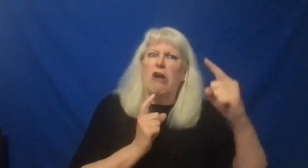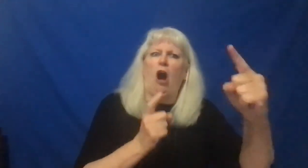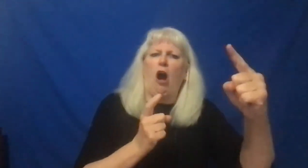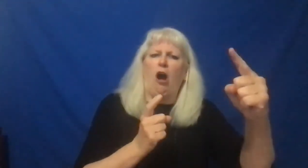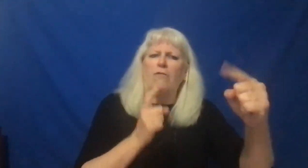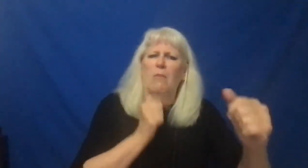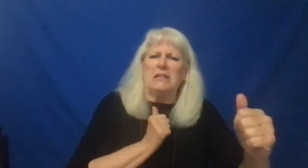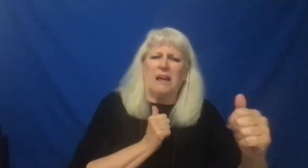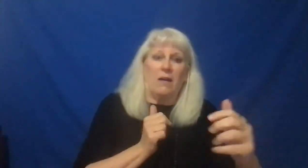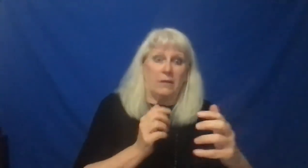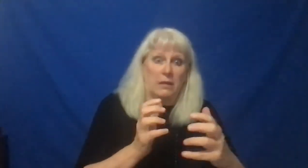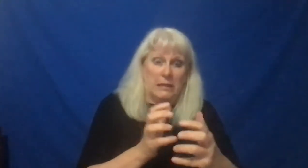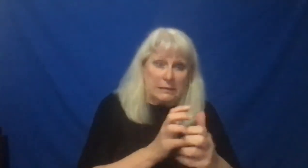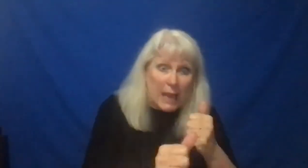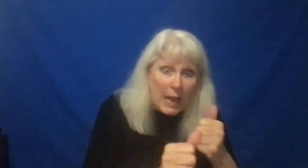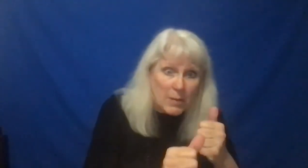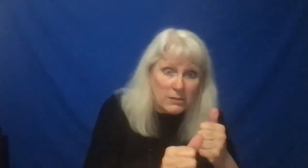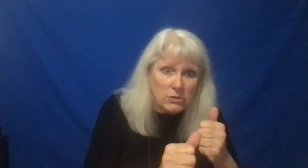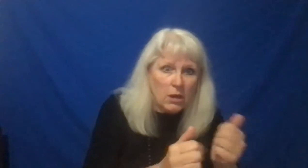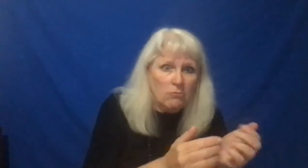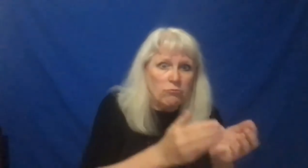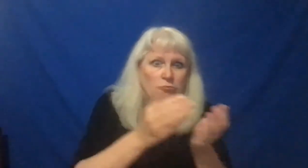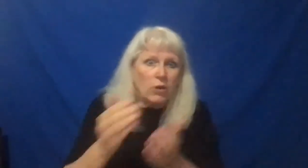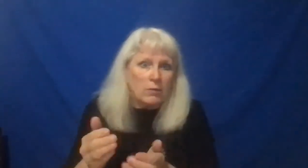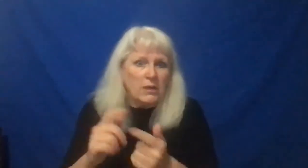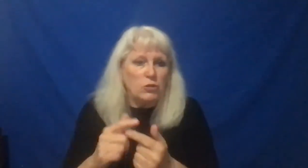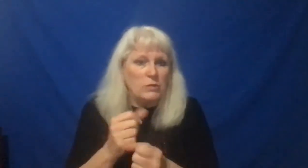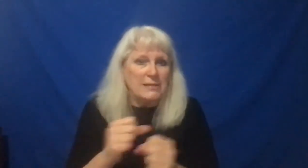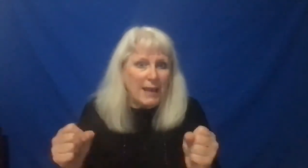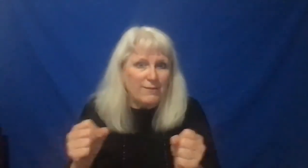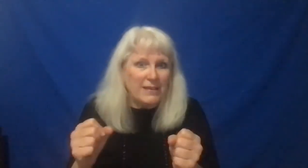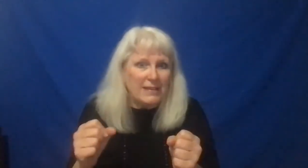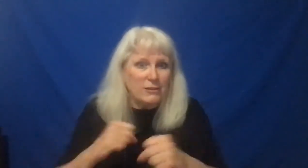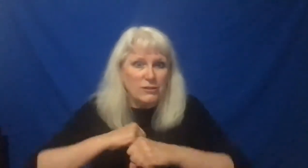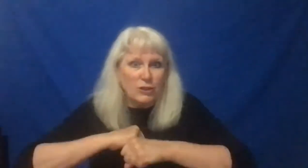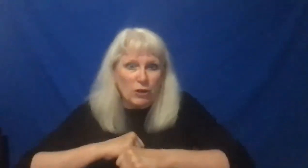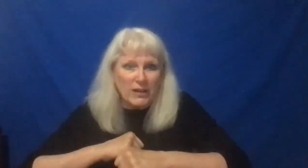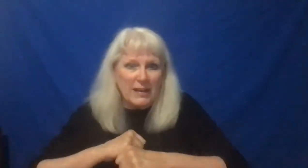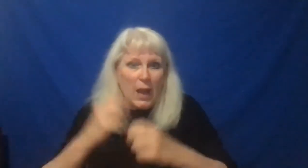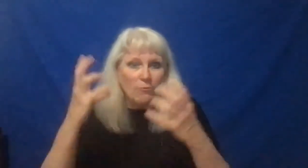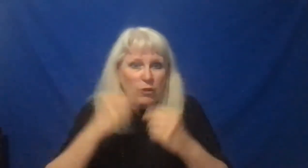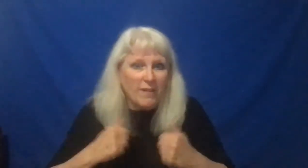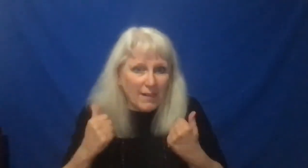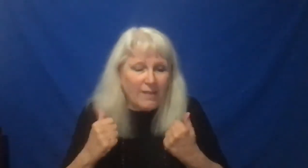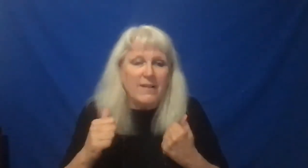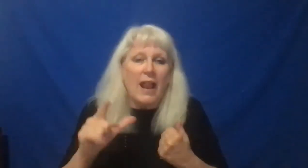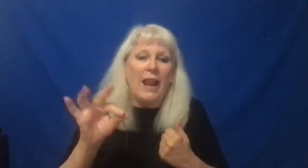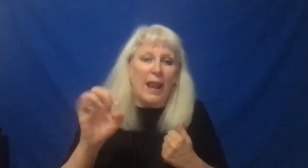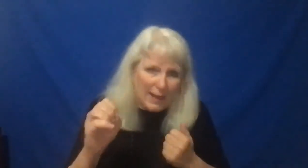and security in a beautiful life, even though we might have the challenges